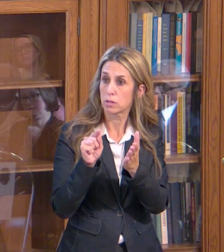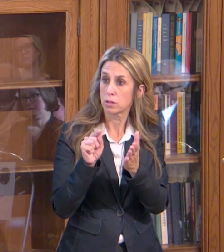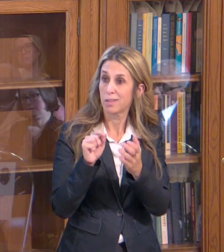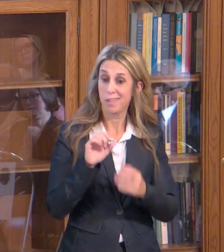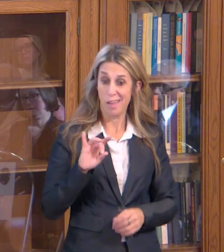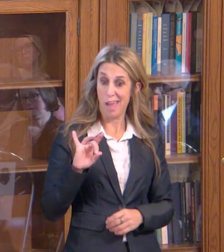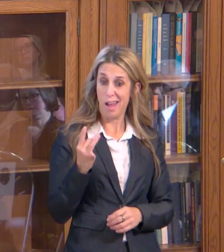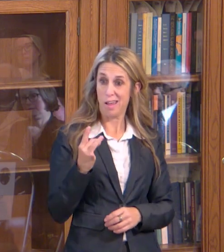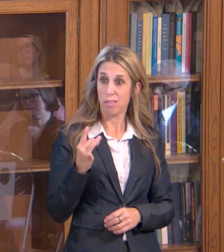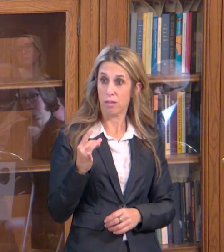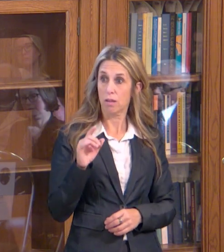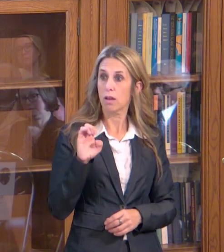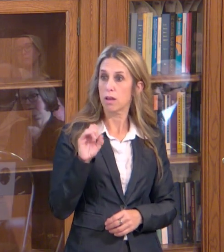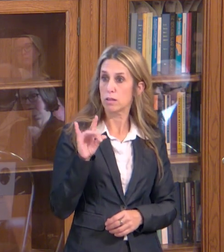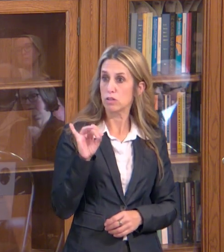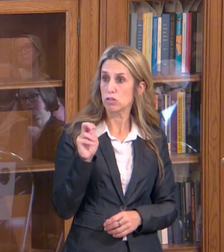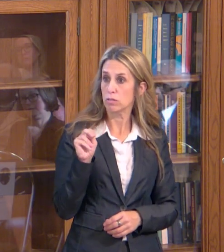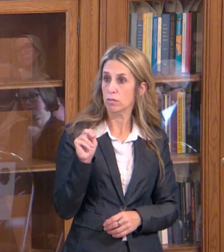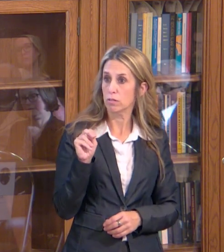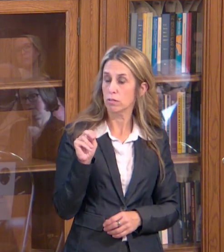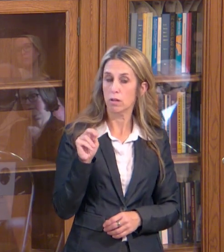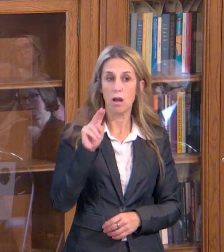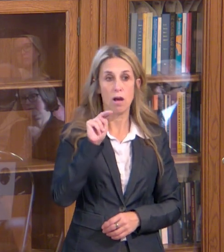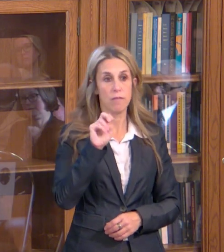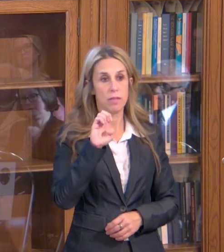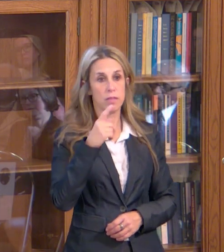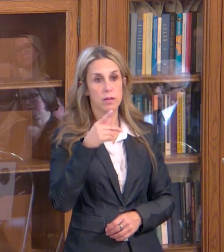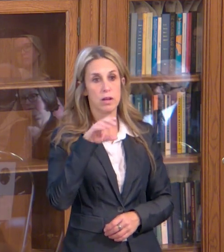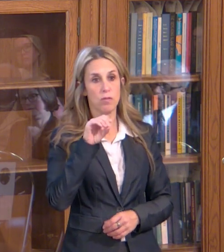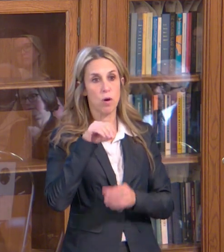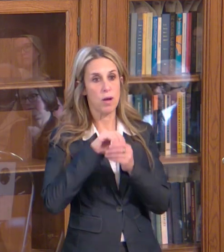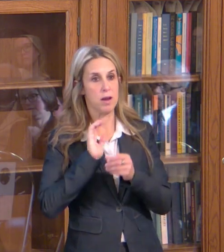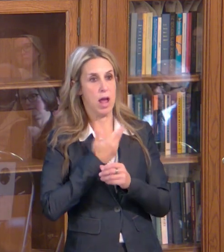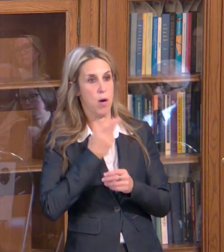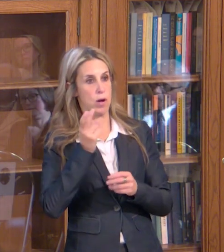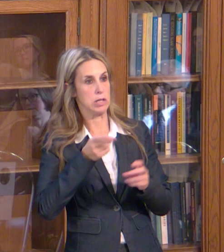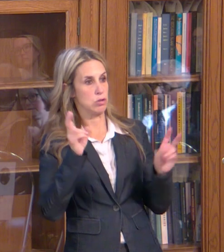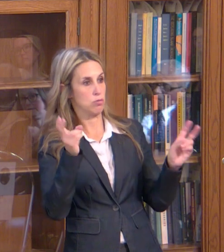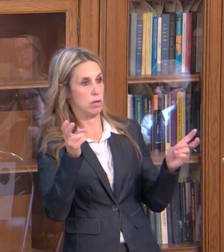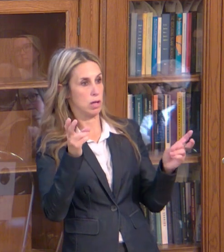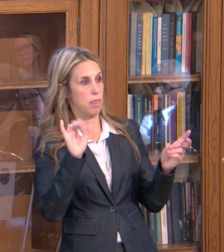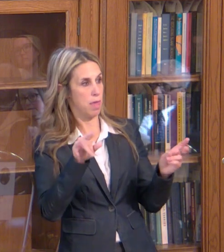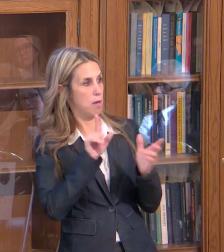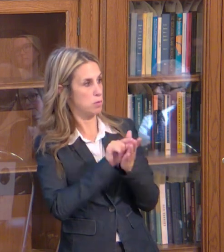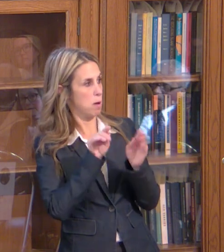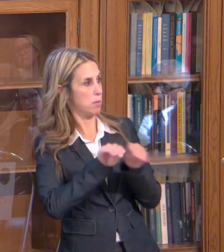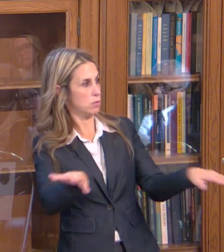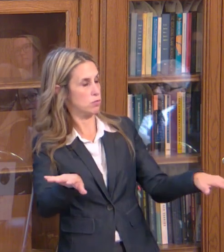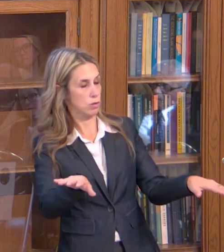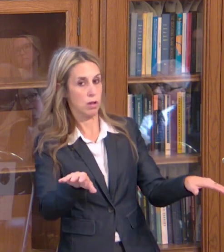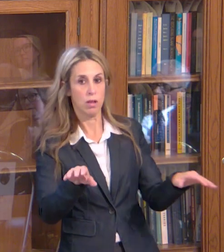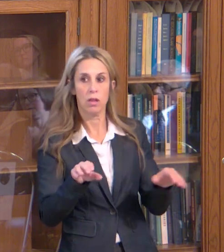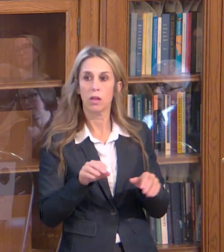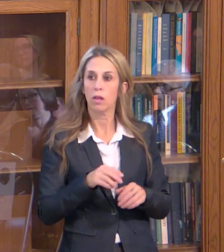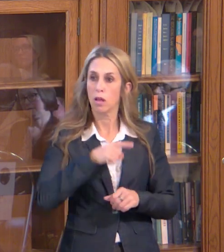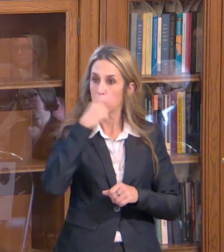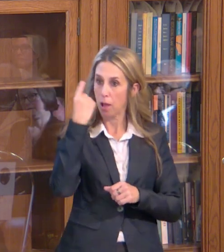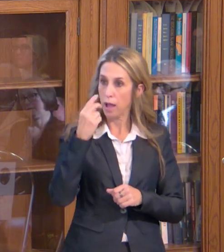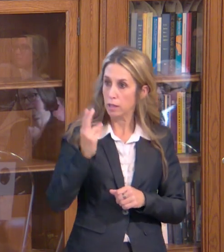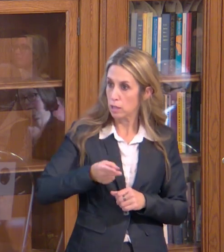eighth edition of the Negro in our history came out moreover the study of black